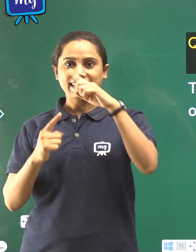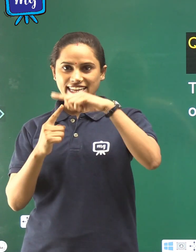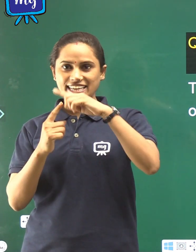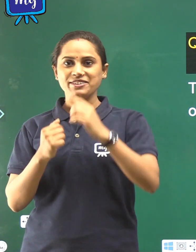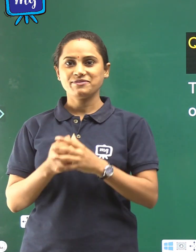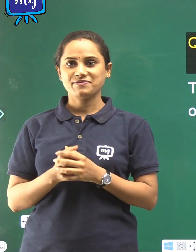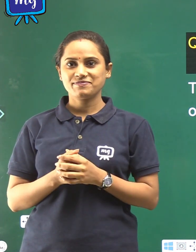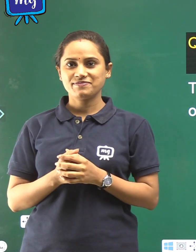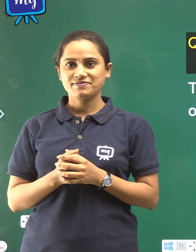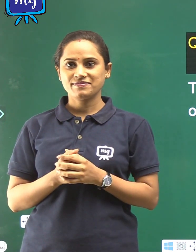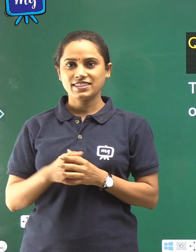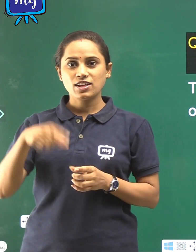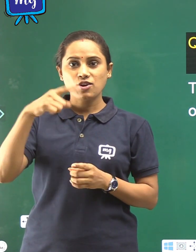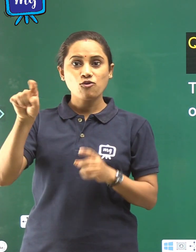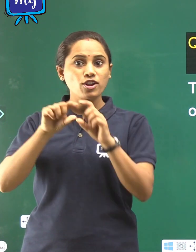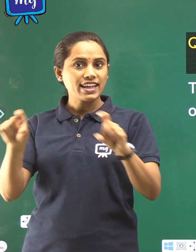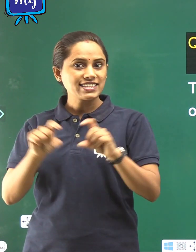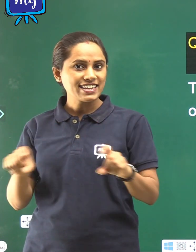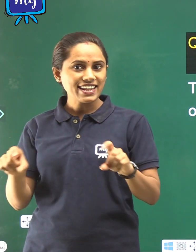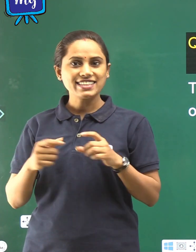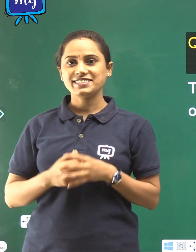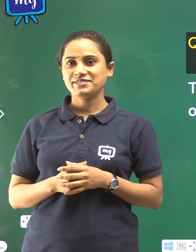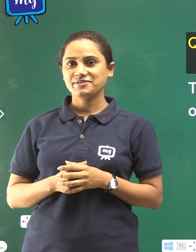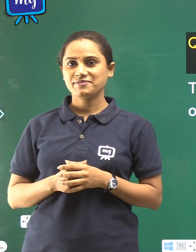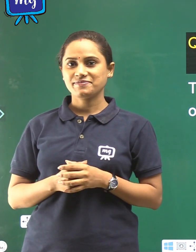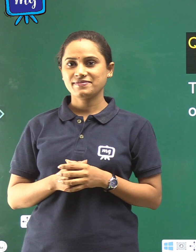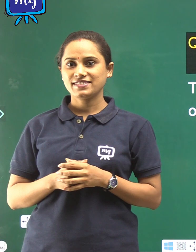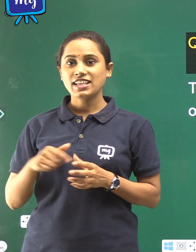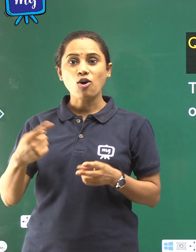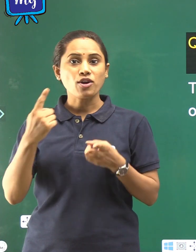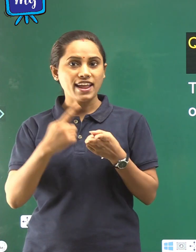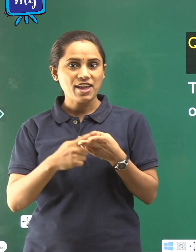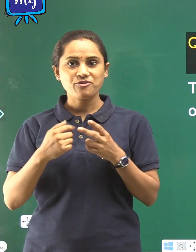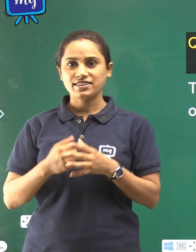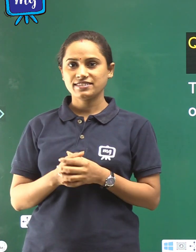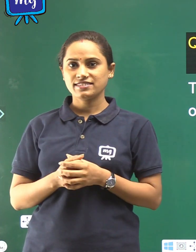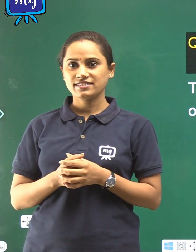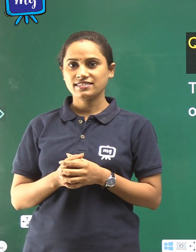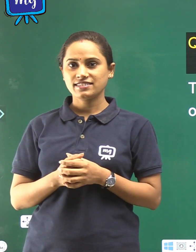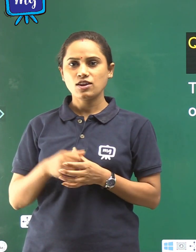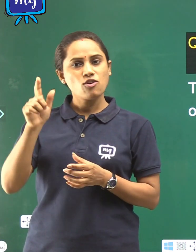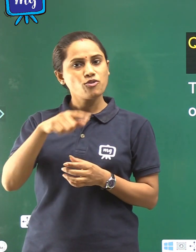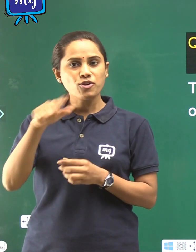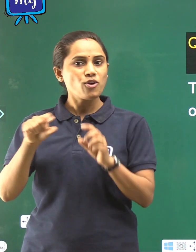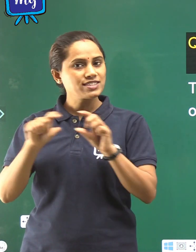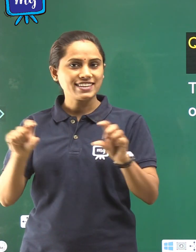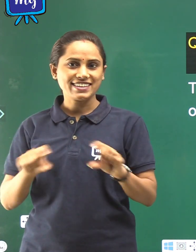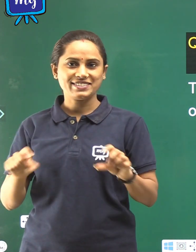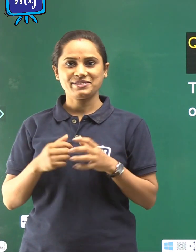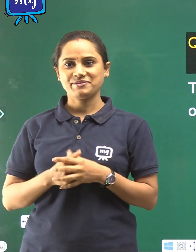T for correct sentence or F for wrong